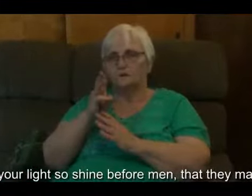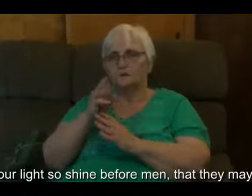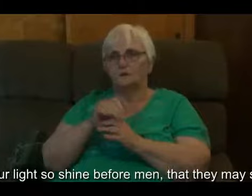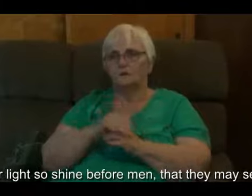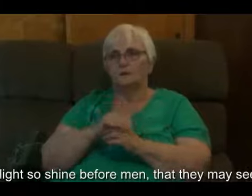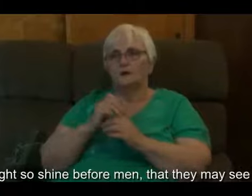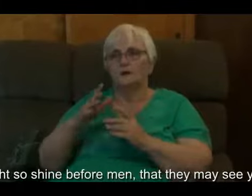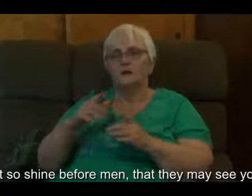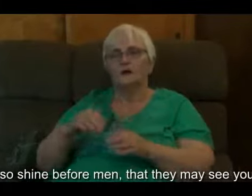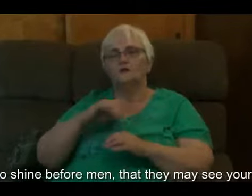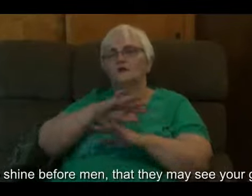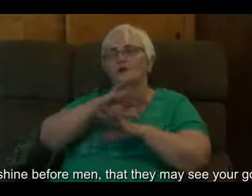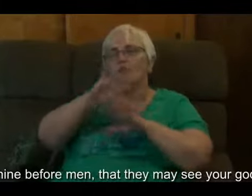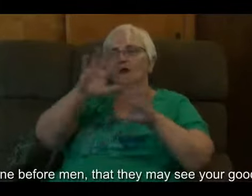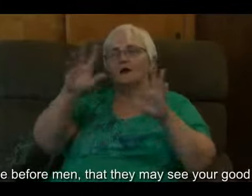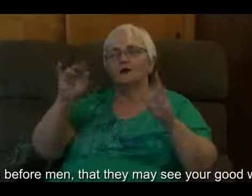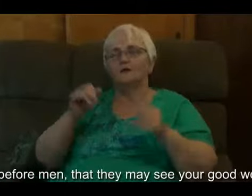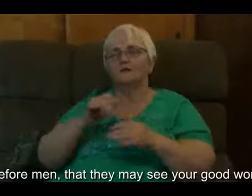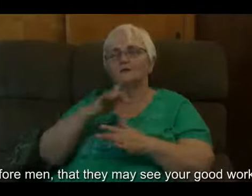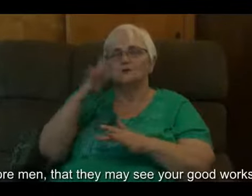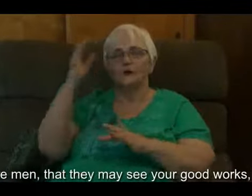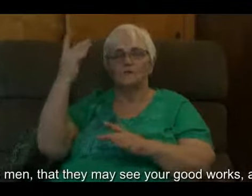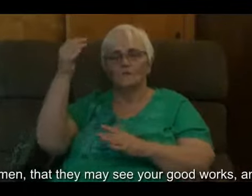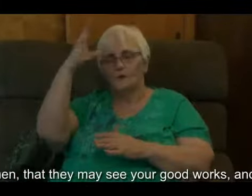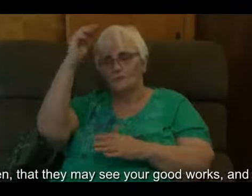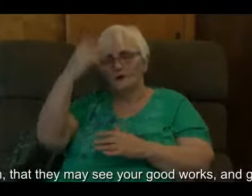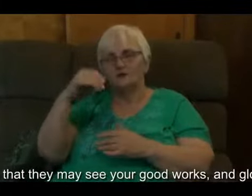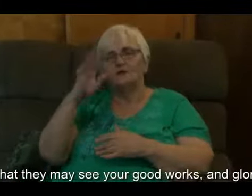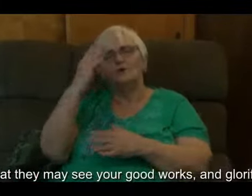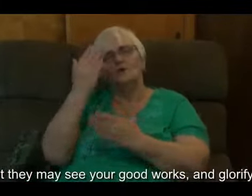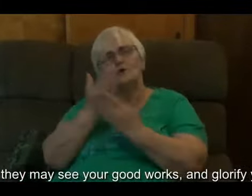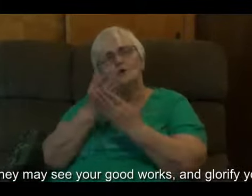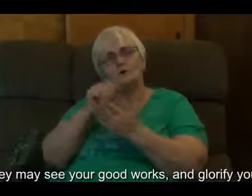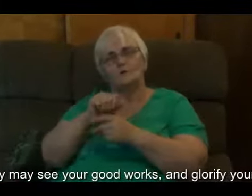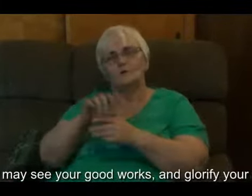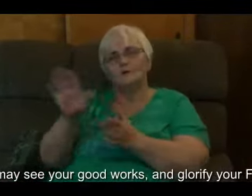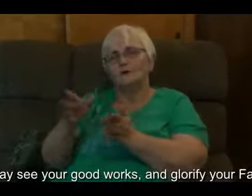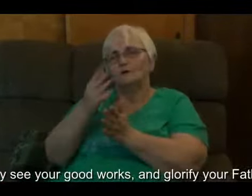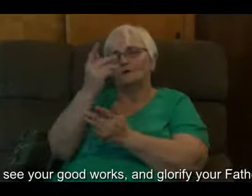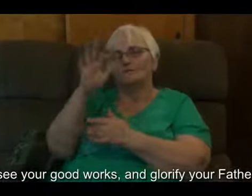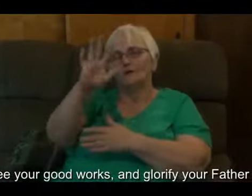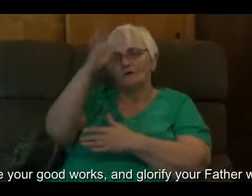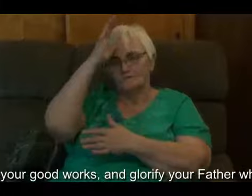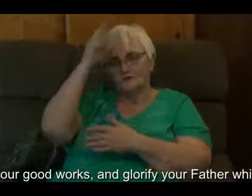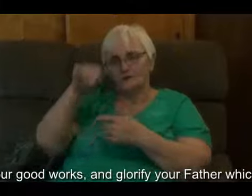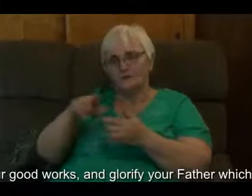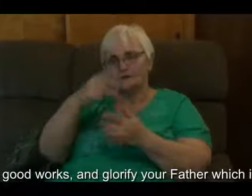Let your light so shine before men that they may see your good works and glorify your Father in heaven.